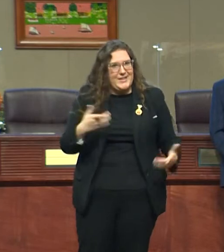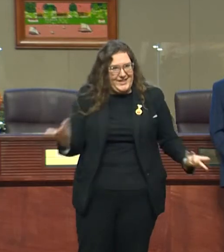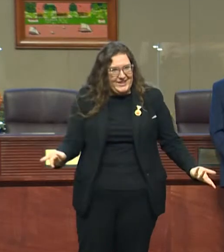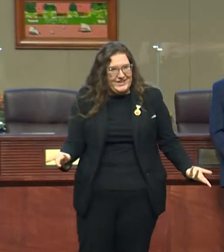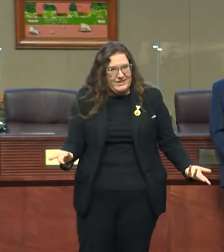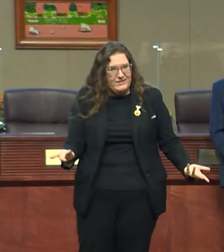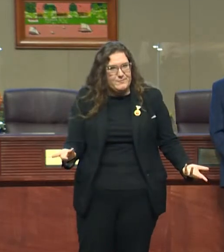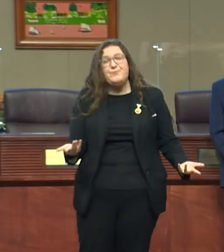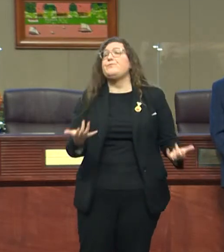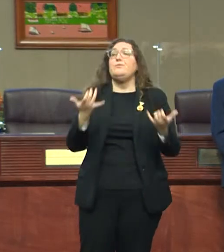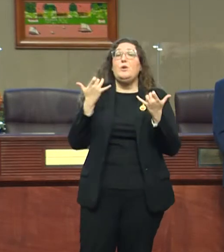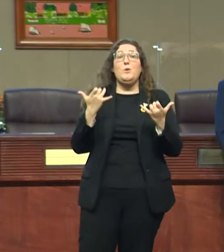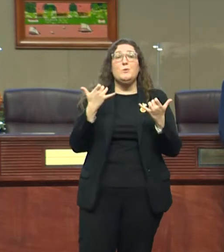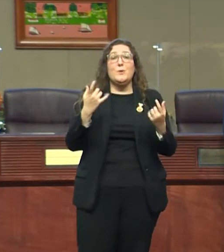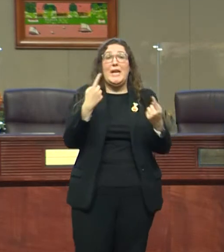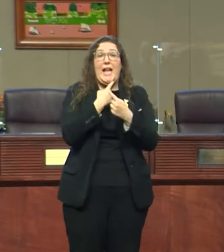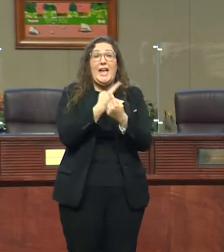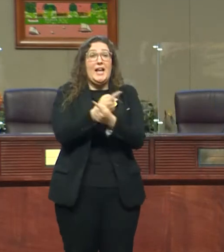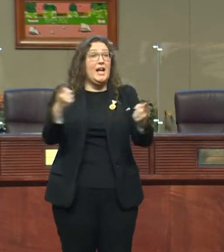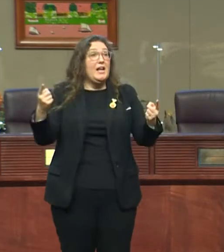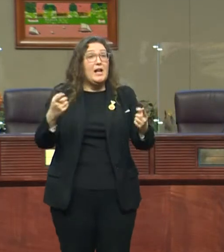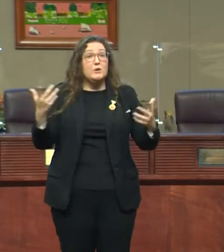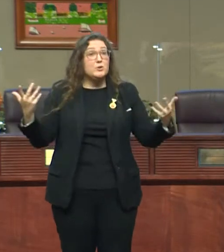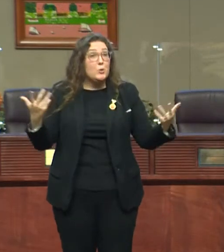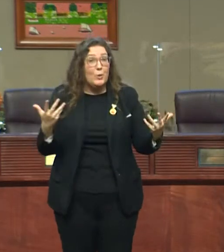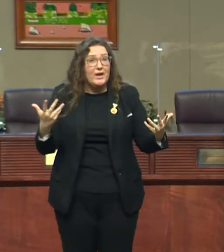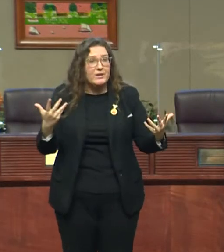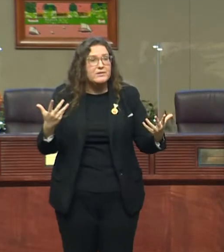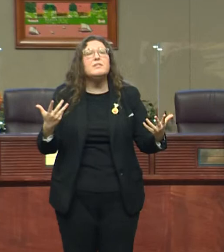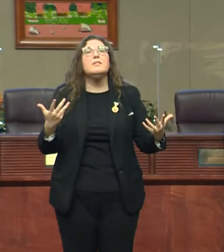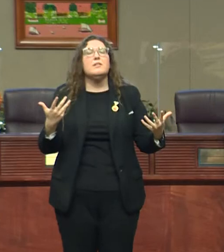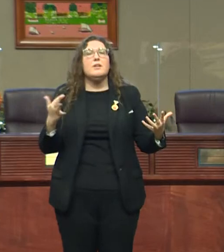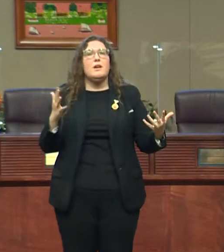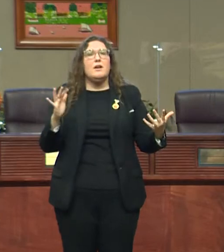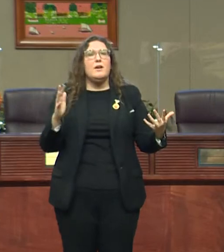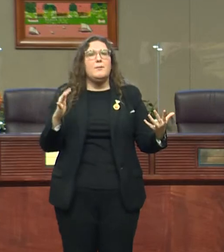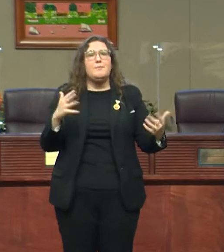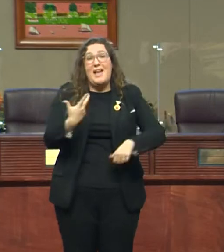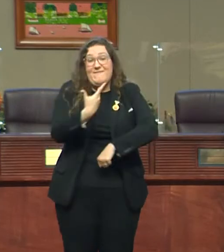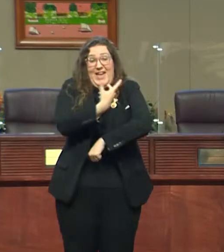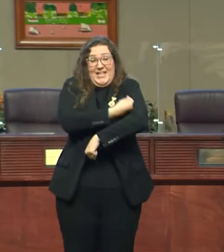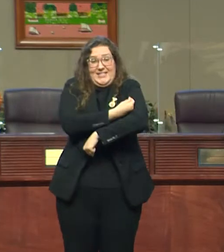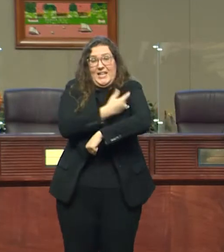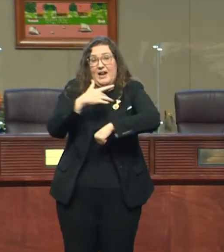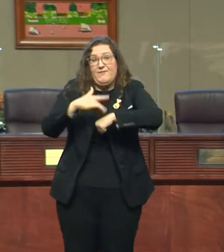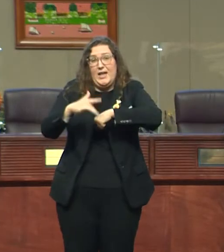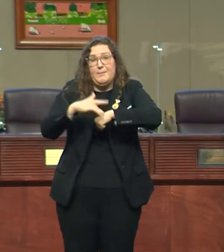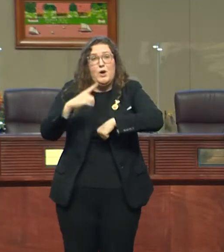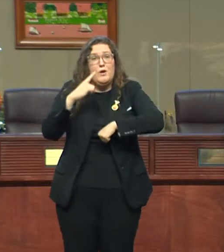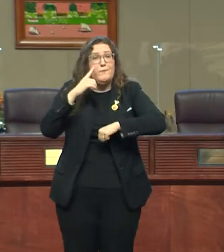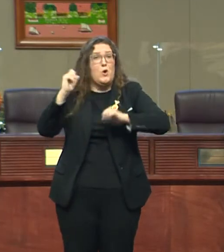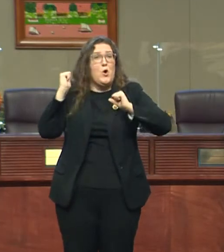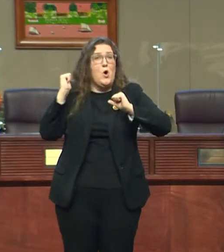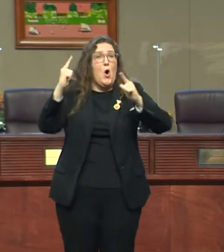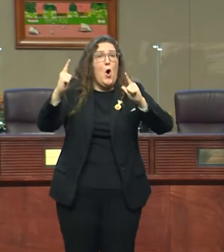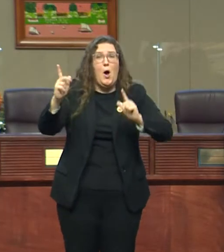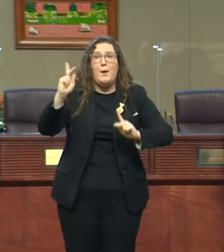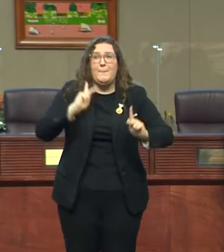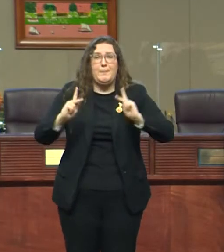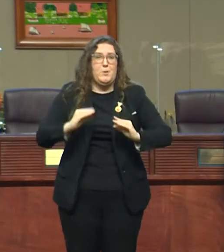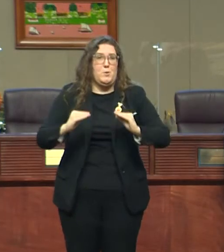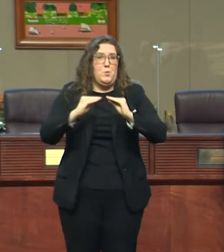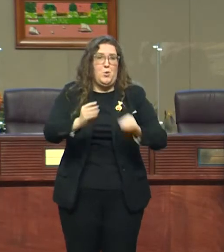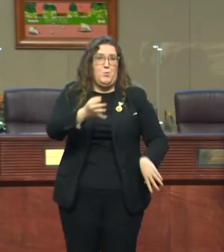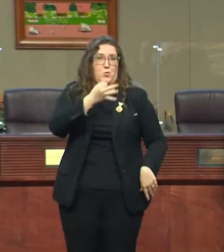an announcement today that the vaccines is going to be available for the entire population earlier than initially